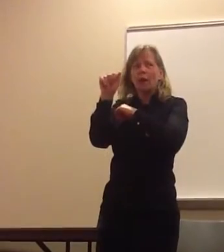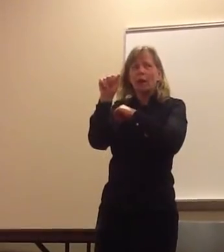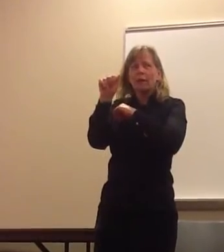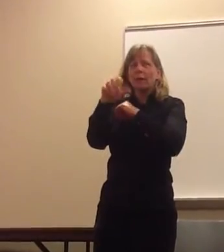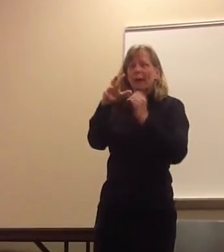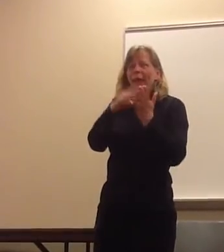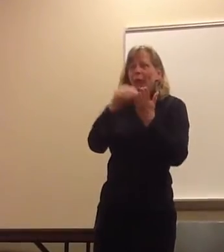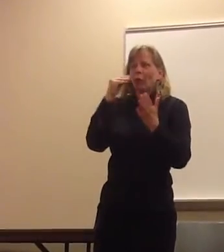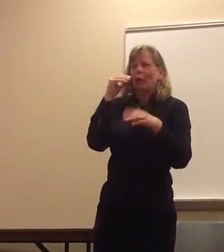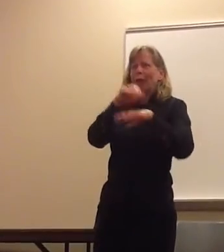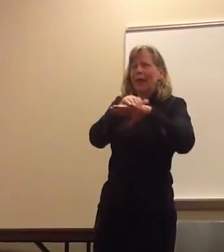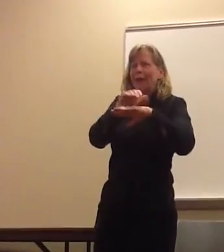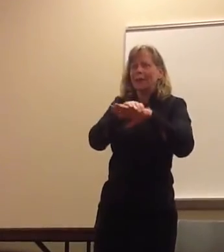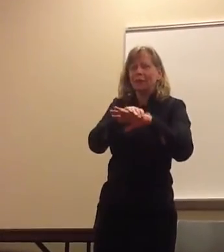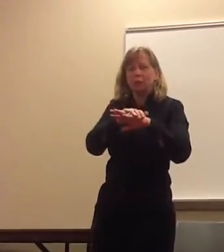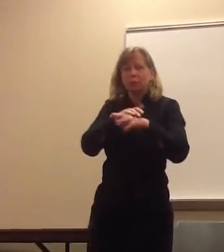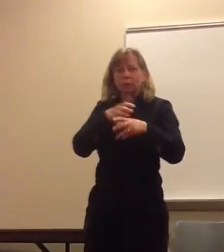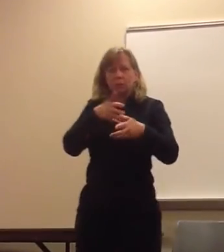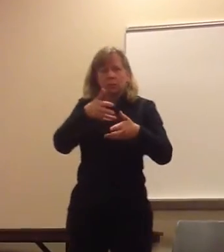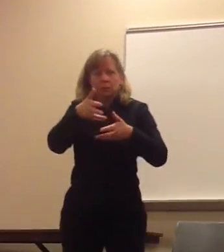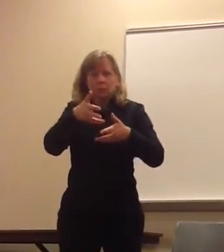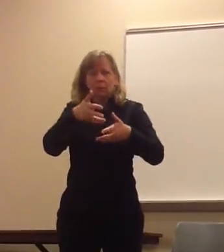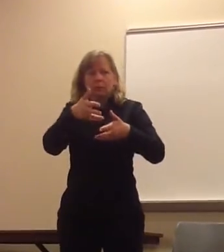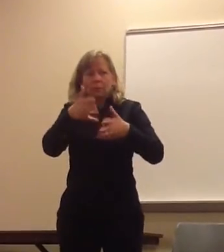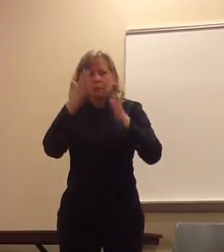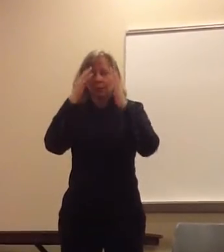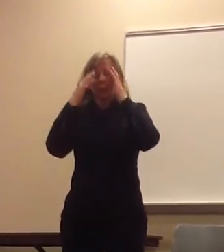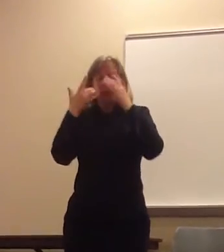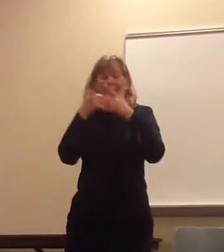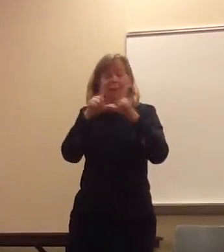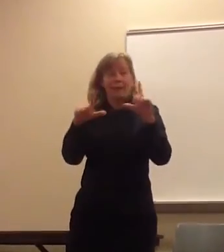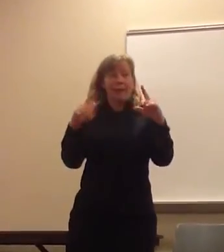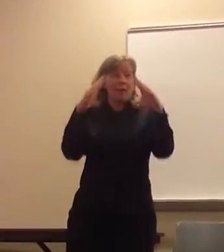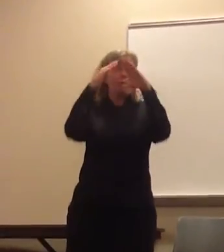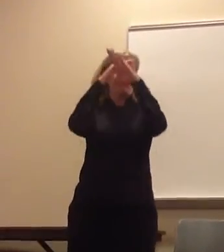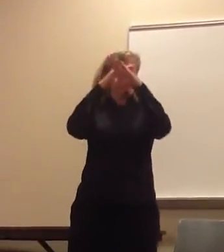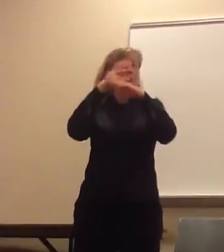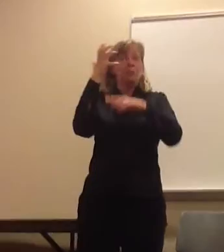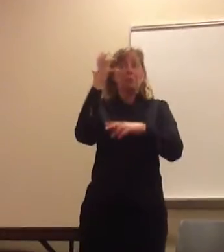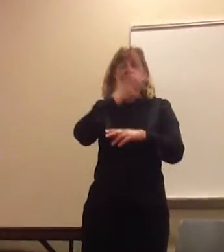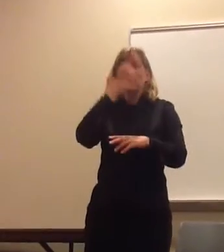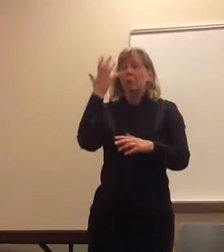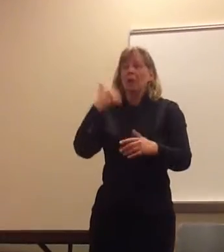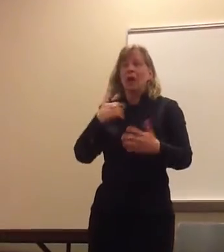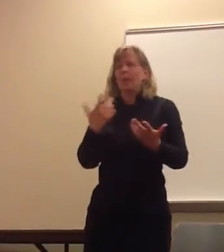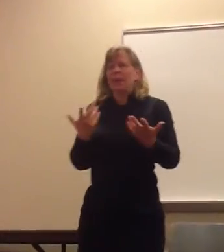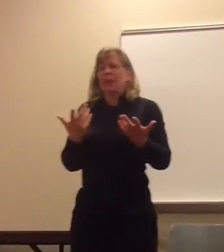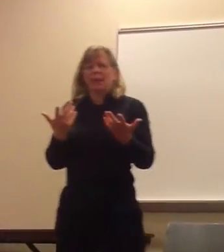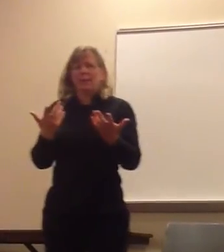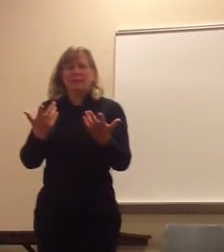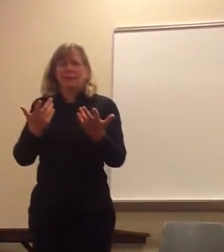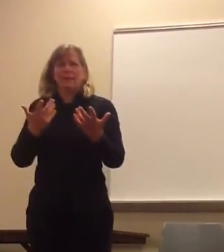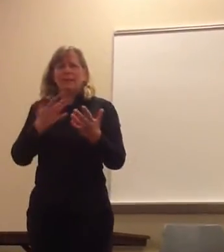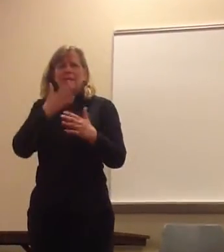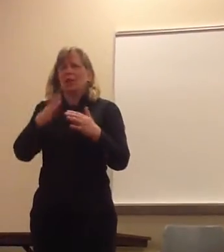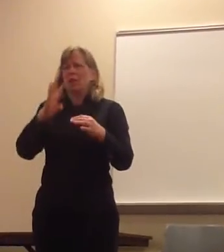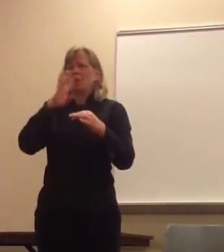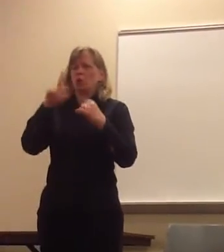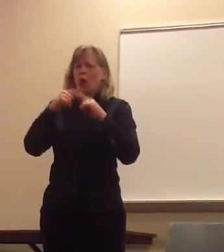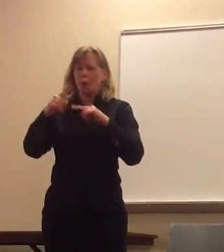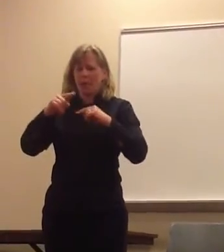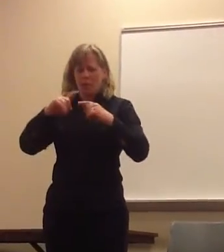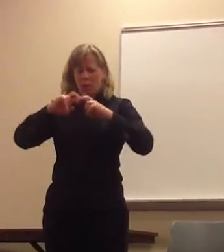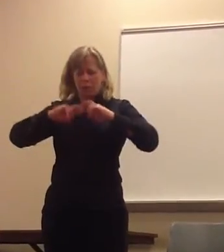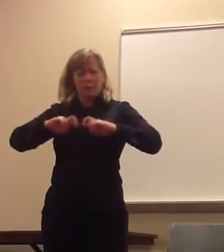You would spend so much time trying to get past the language barrier that when are you going to get to the good stuff? When are you